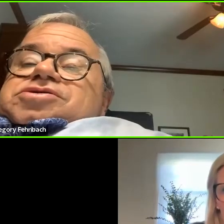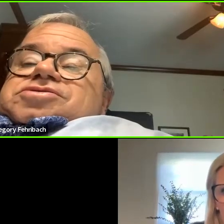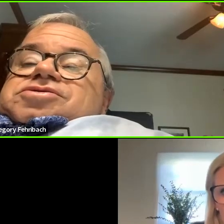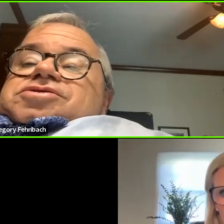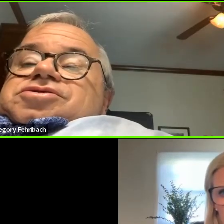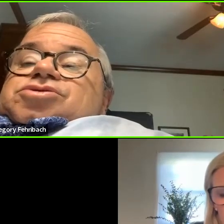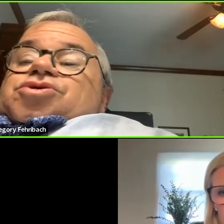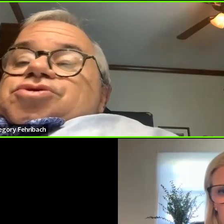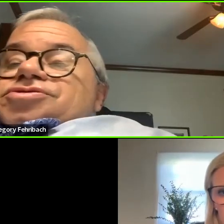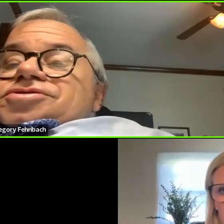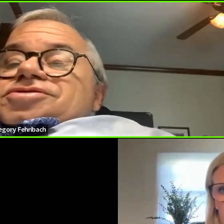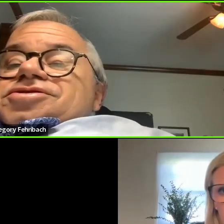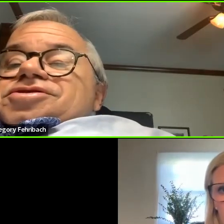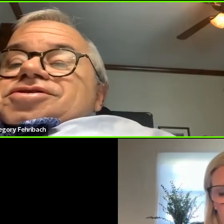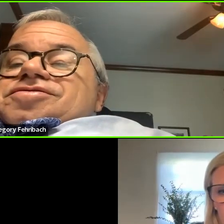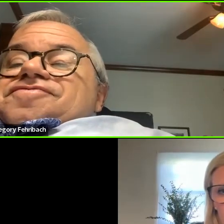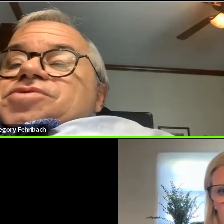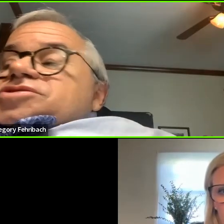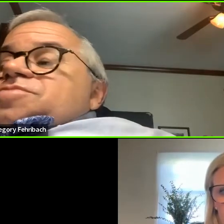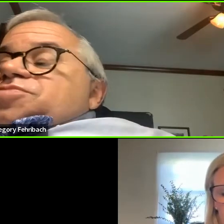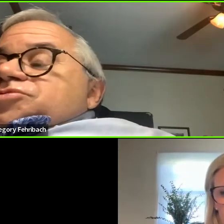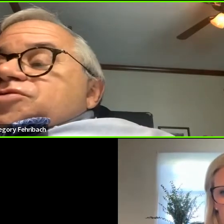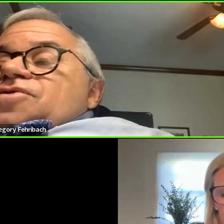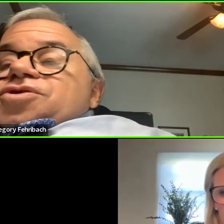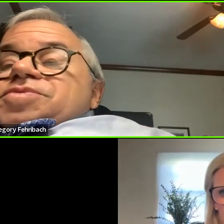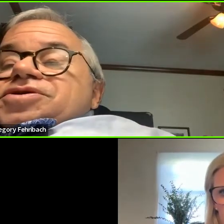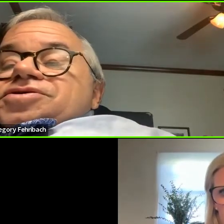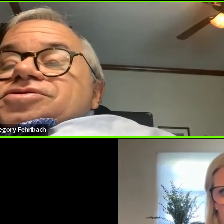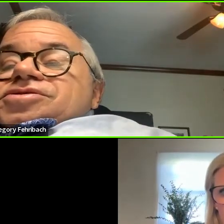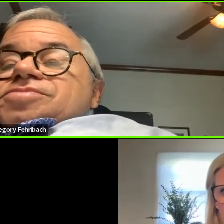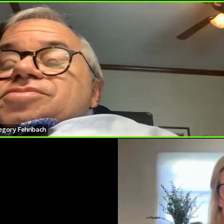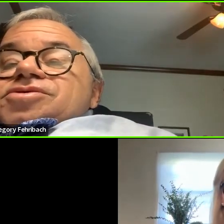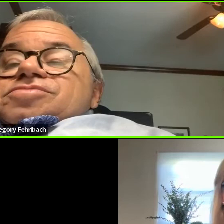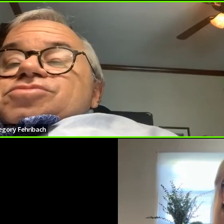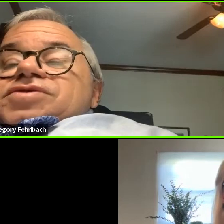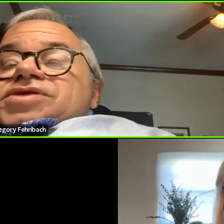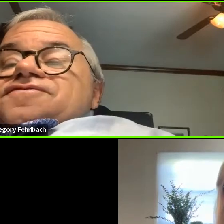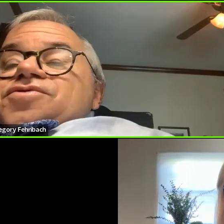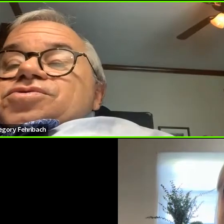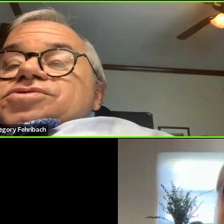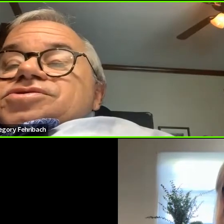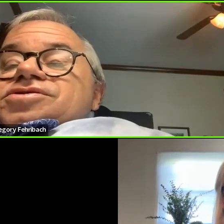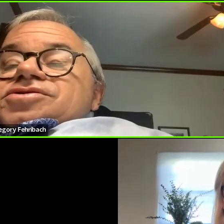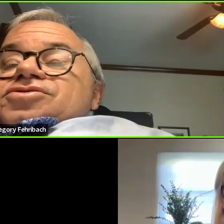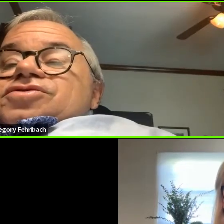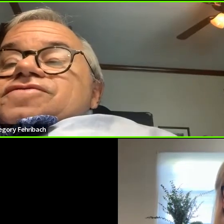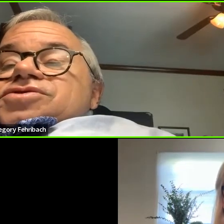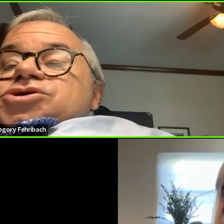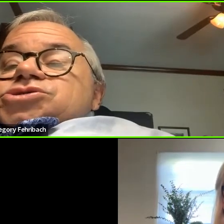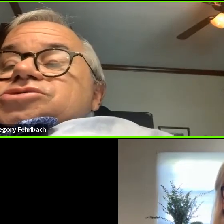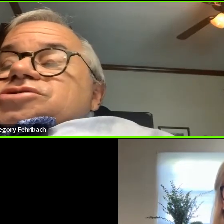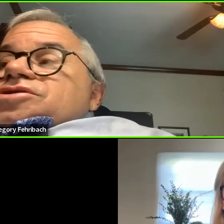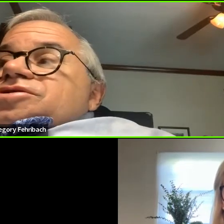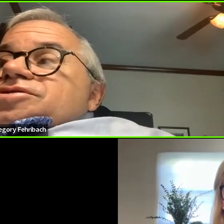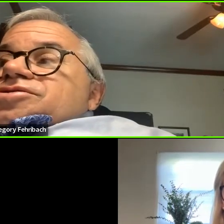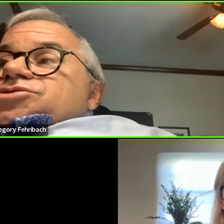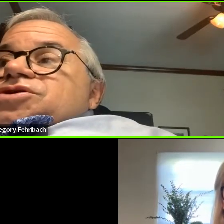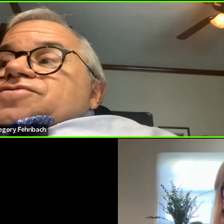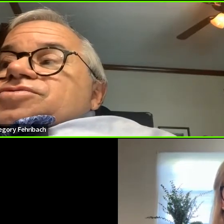be learned from the template that you've already begun and then moving that forward over the